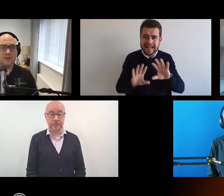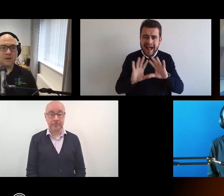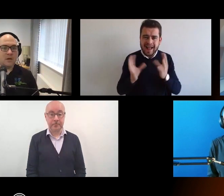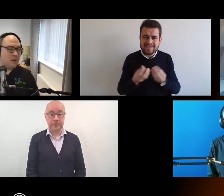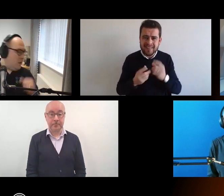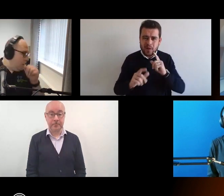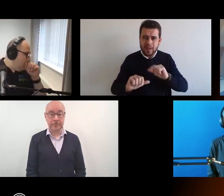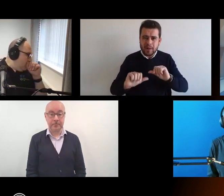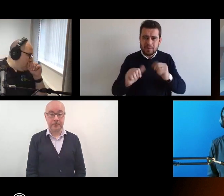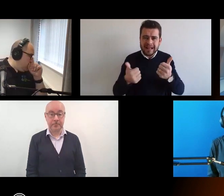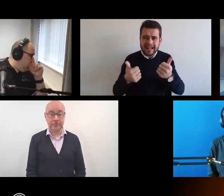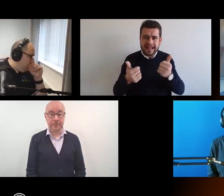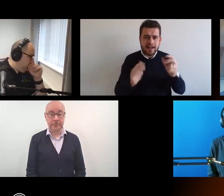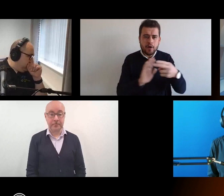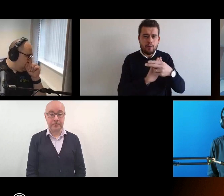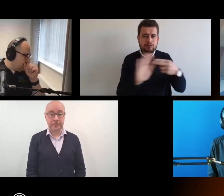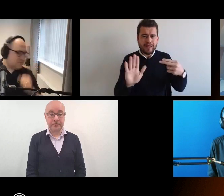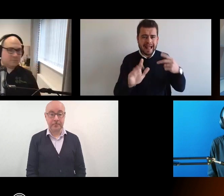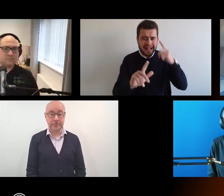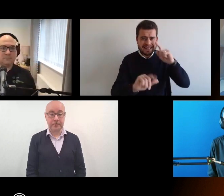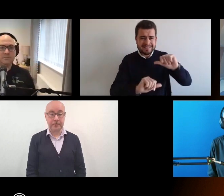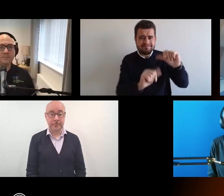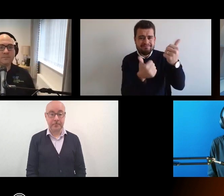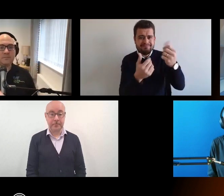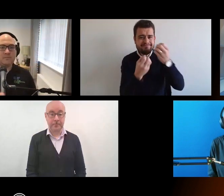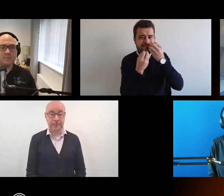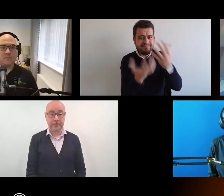right in the first place,